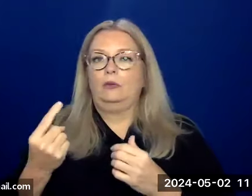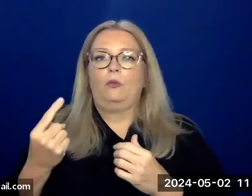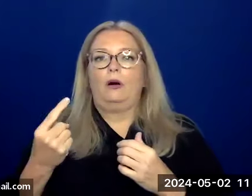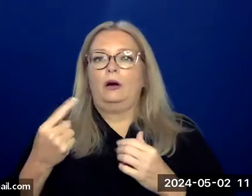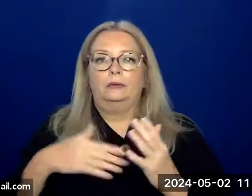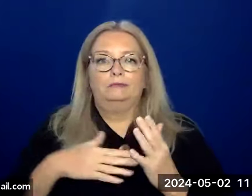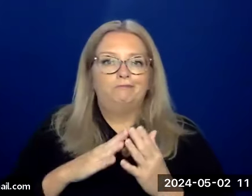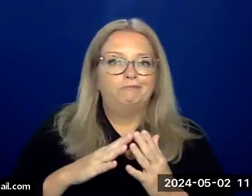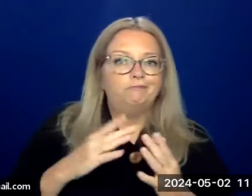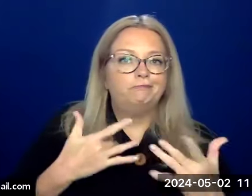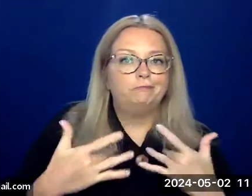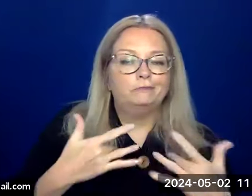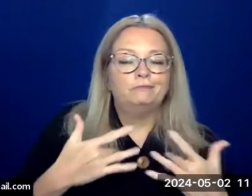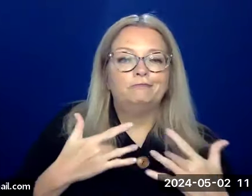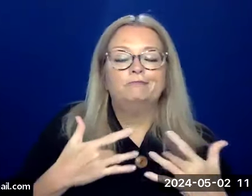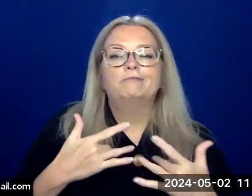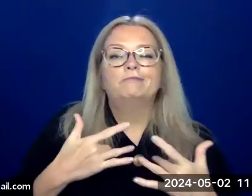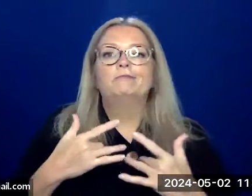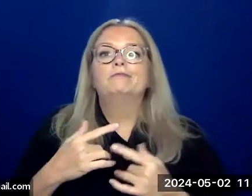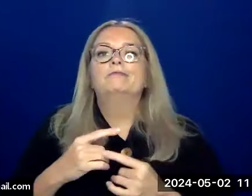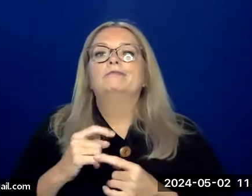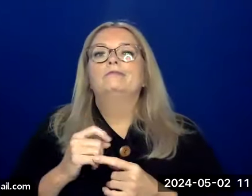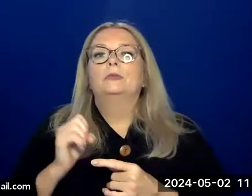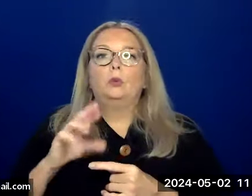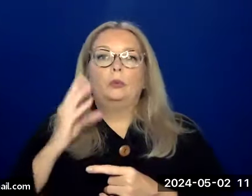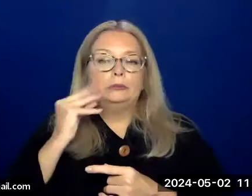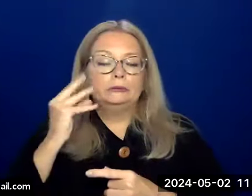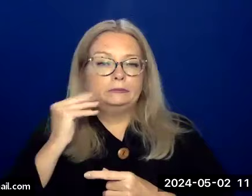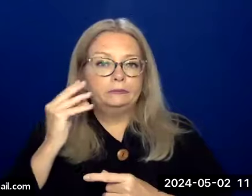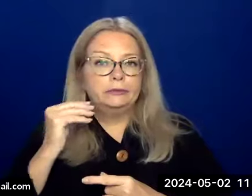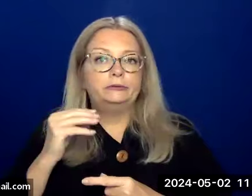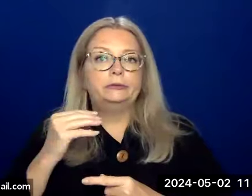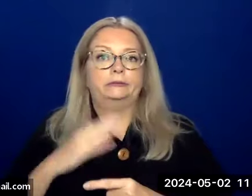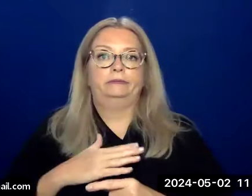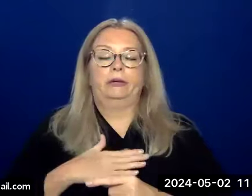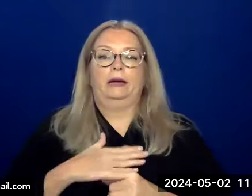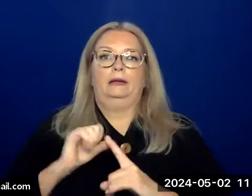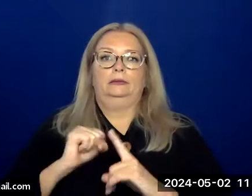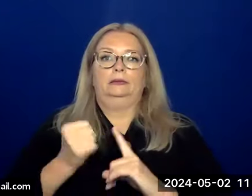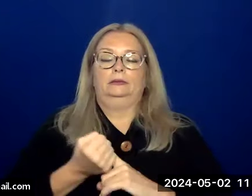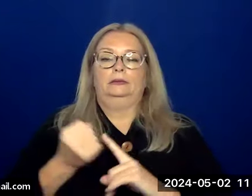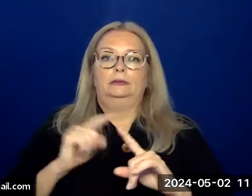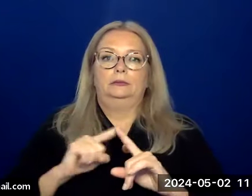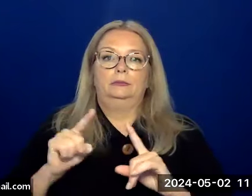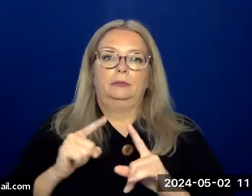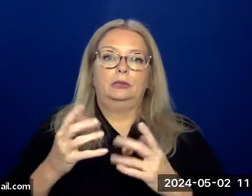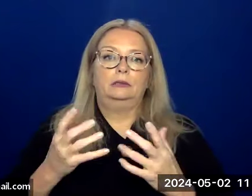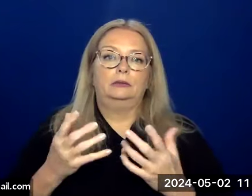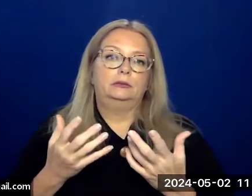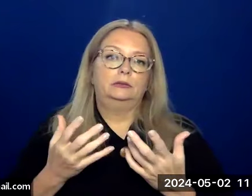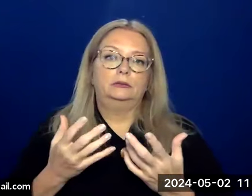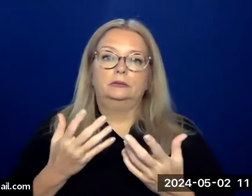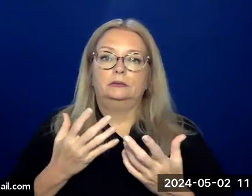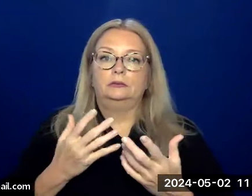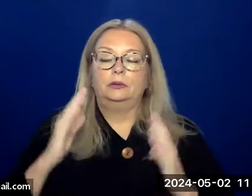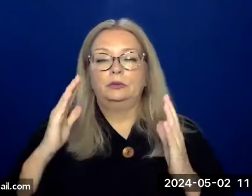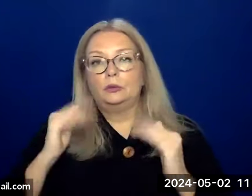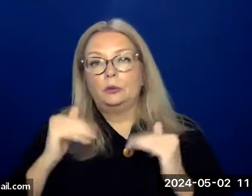concerns or, complications. I was just hoping that I could put that out on the floor for perhaps review.